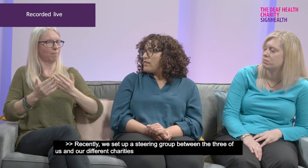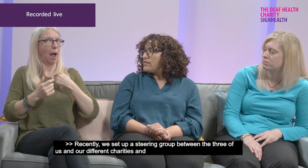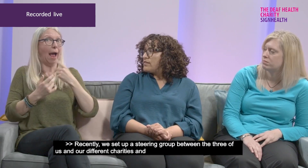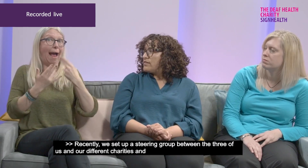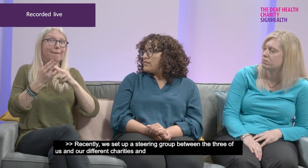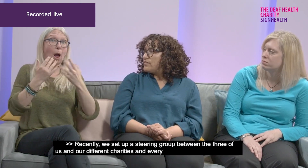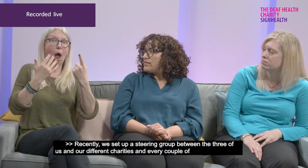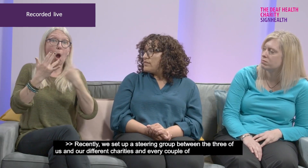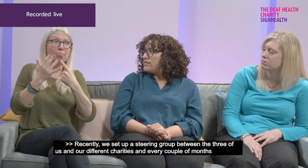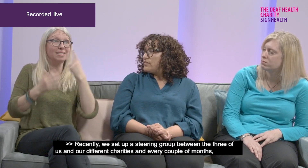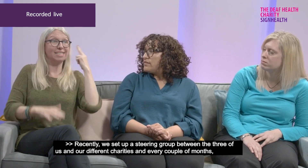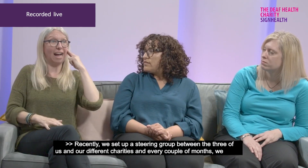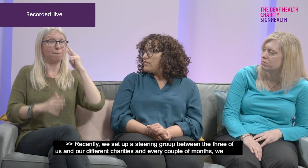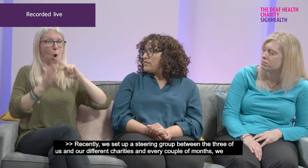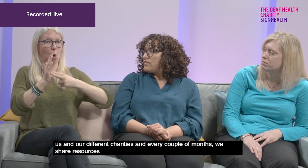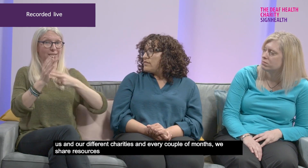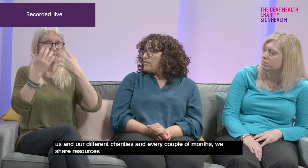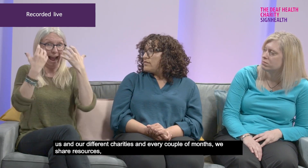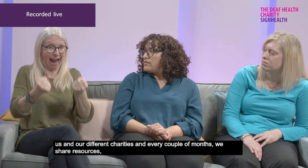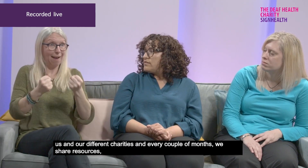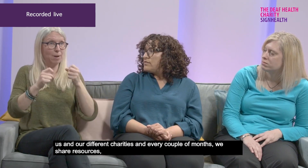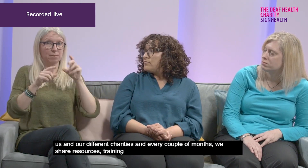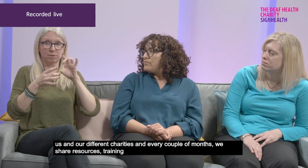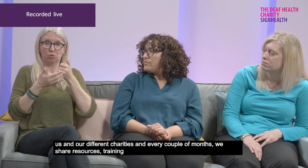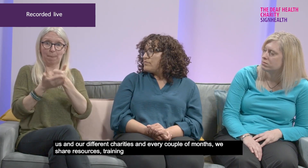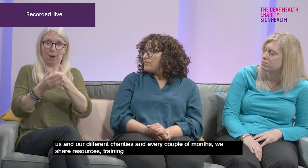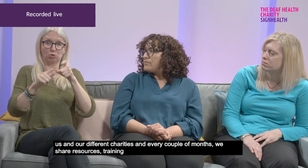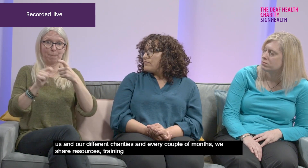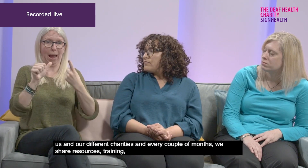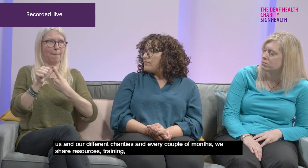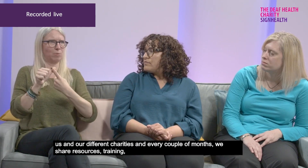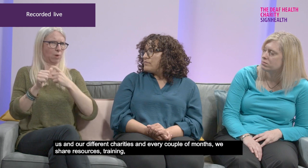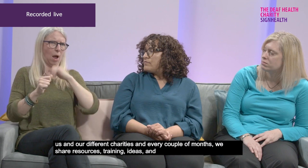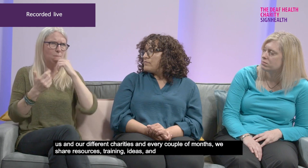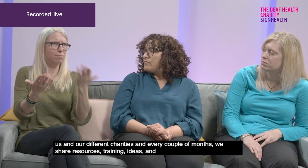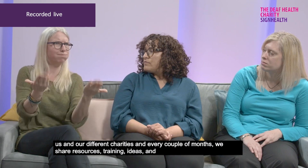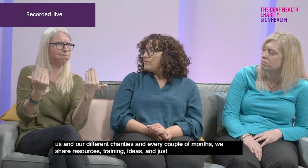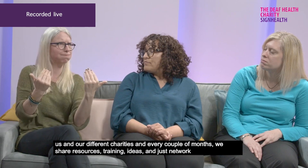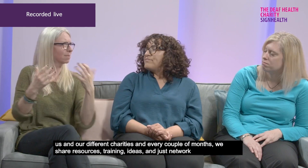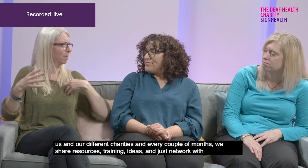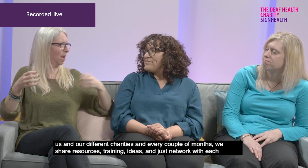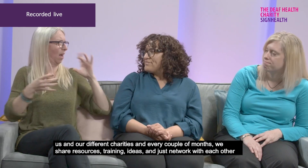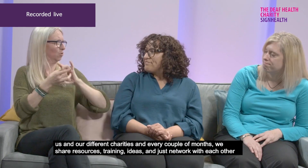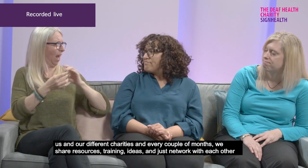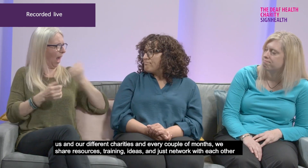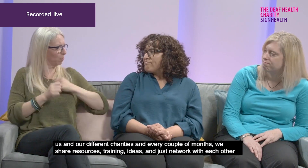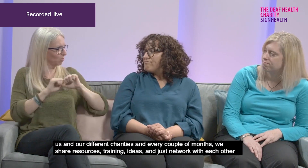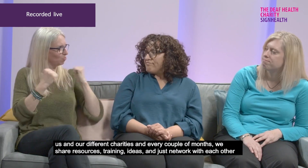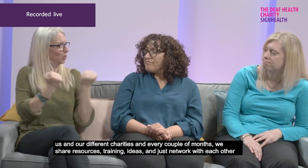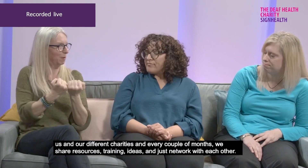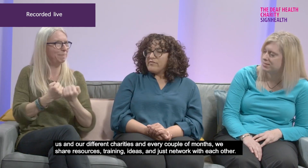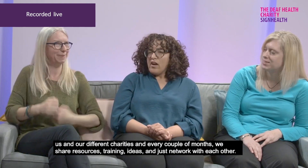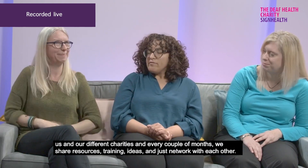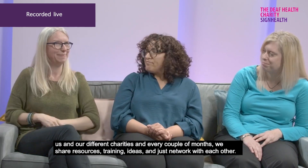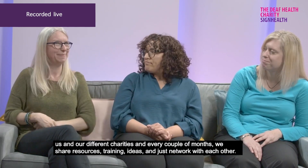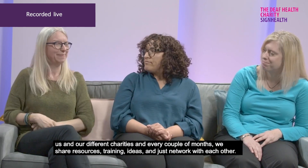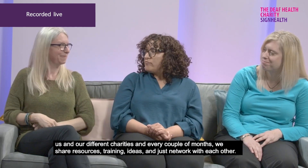charities, and every couple of months we share resources, training, ideas, and just network with each other.